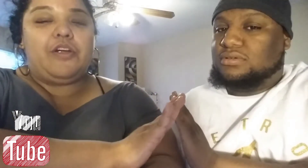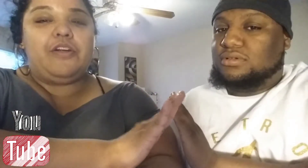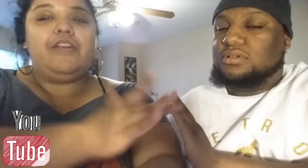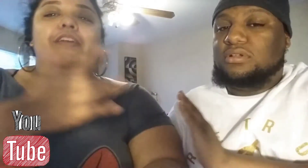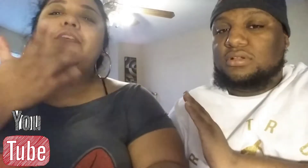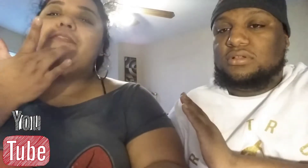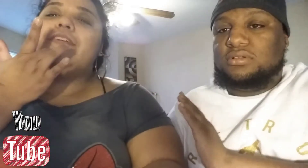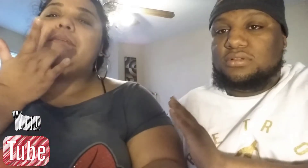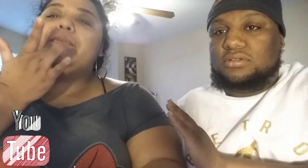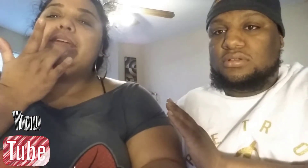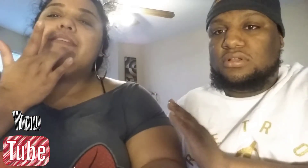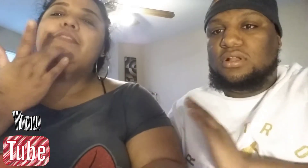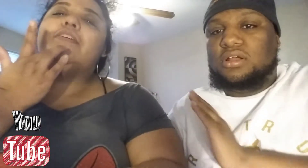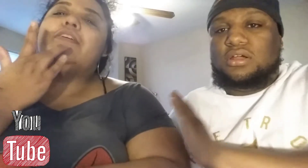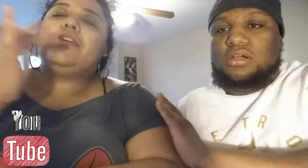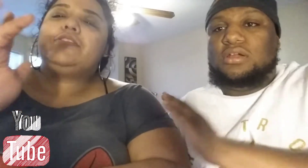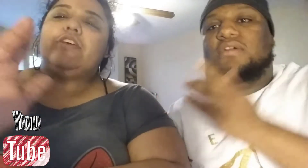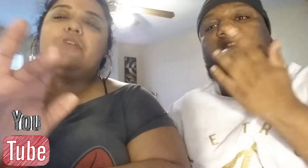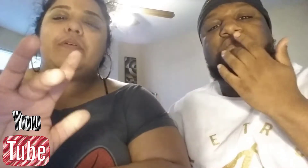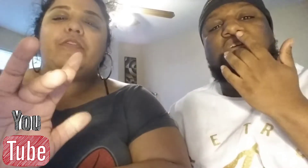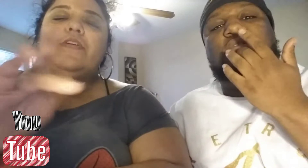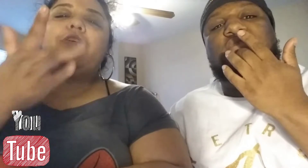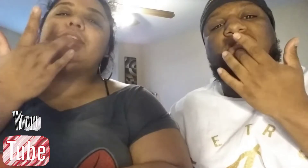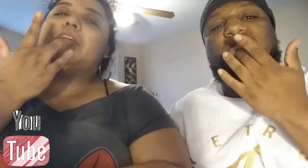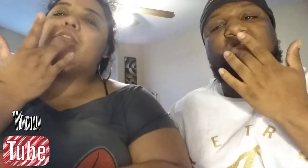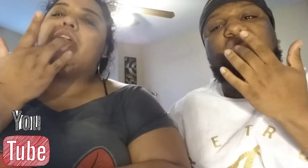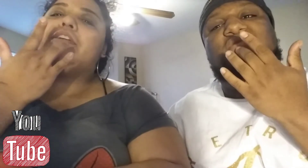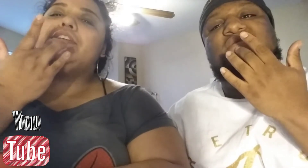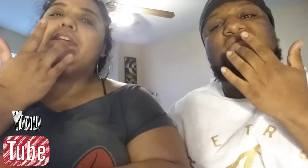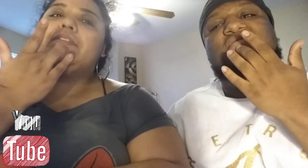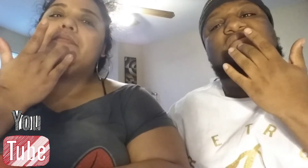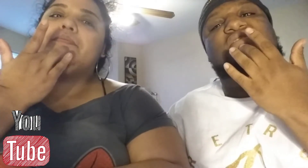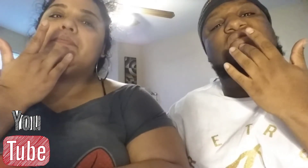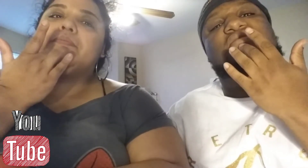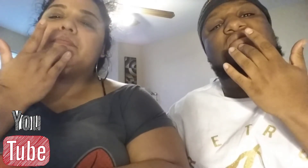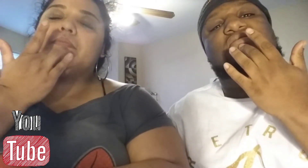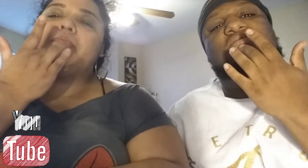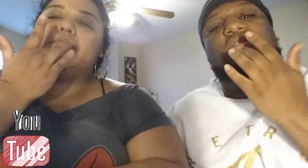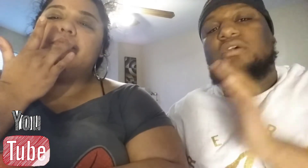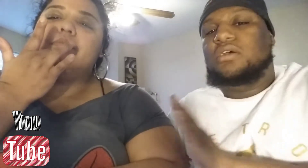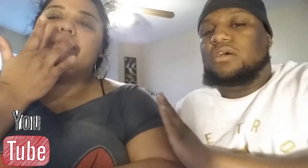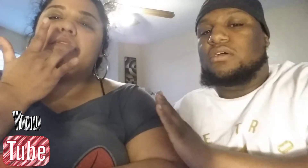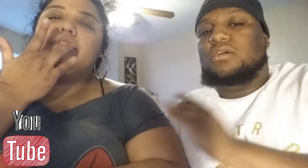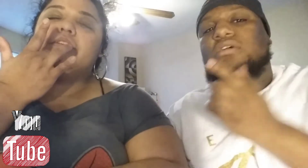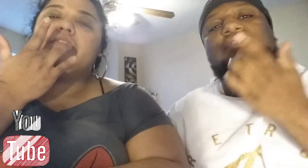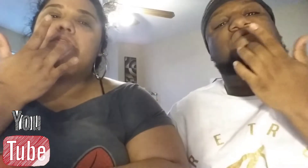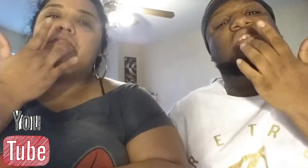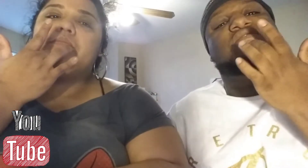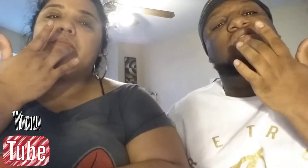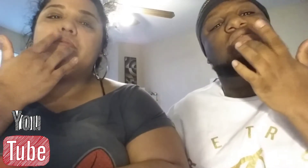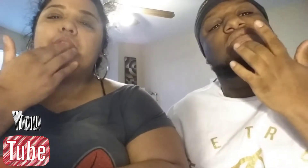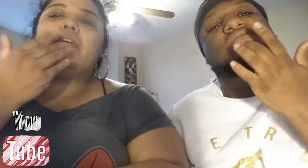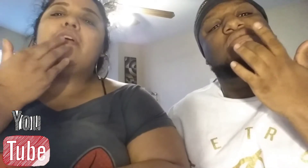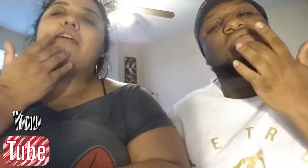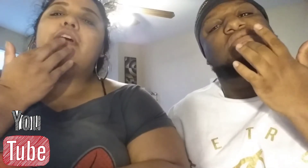Her. Favorite. Her. So your middle finger is gonna go on your chin. Mm-hmm. Her favorite.